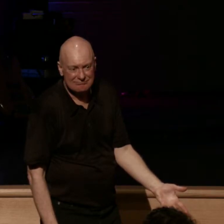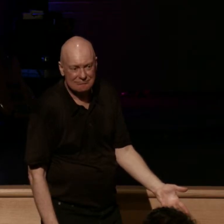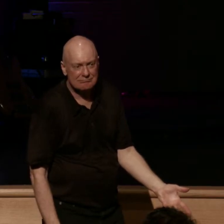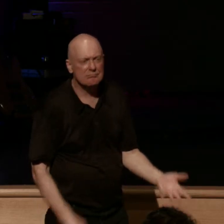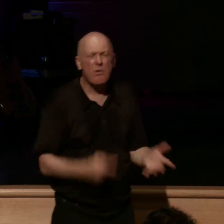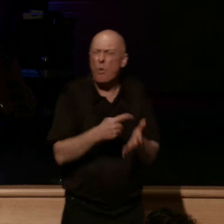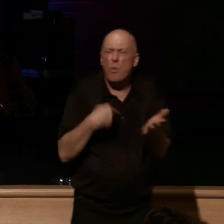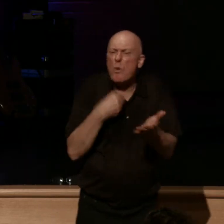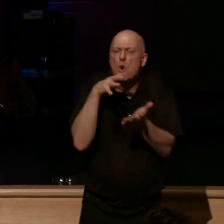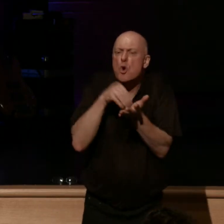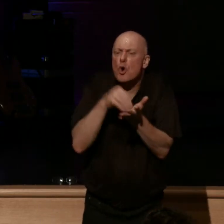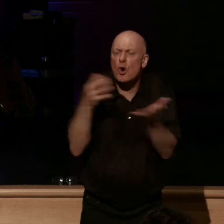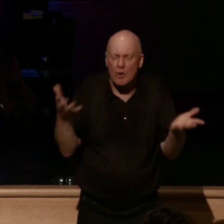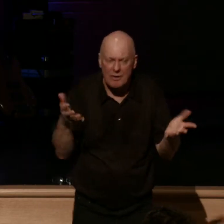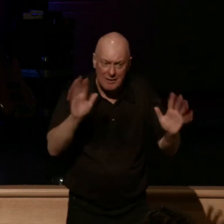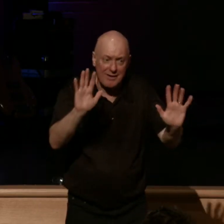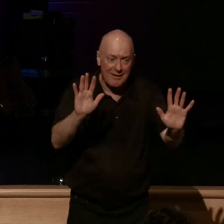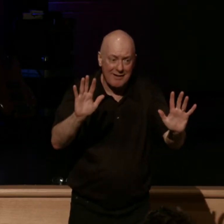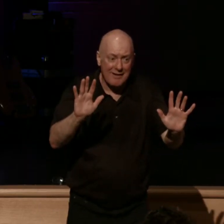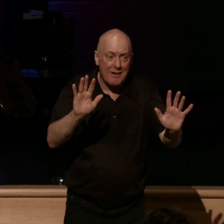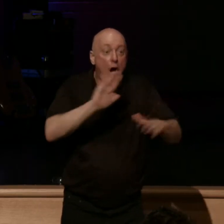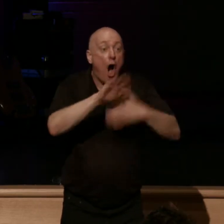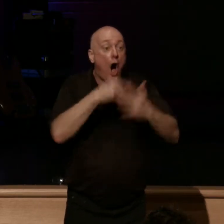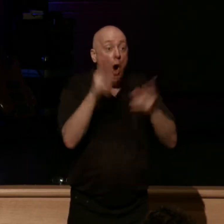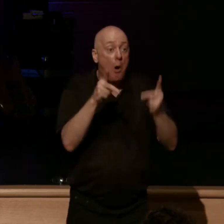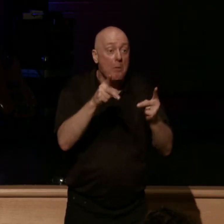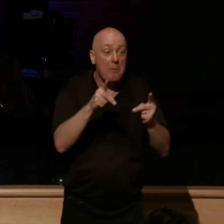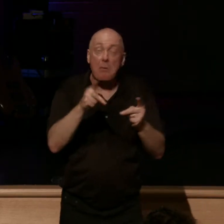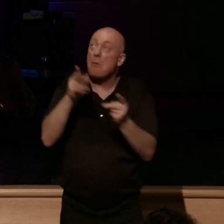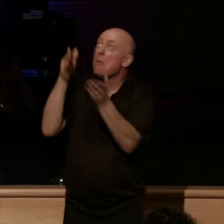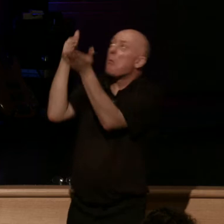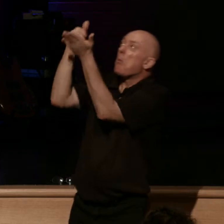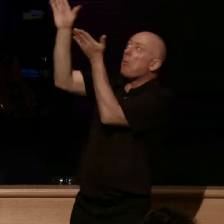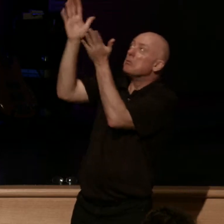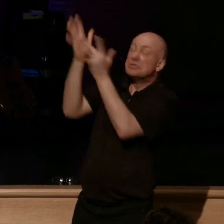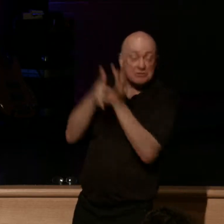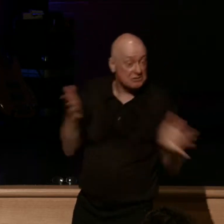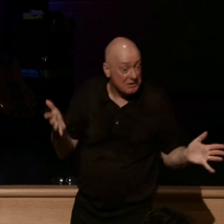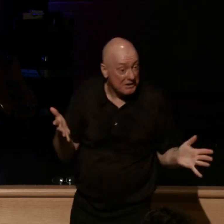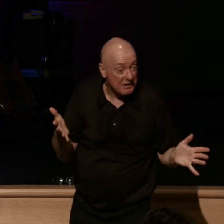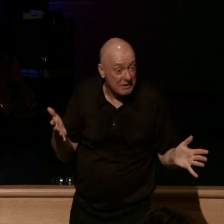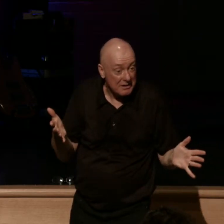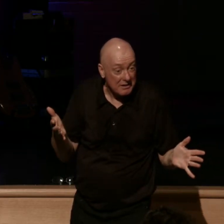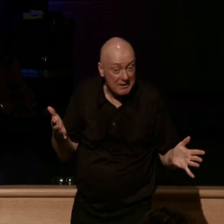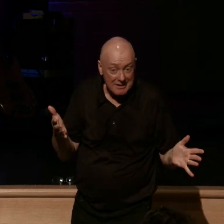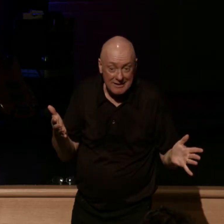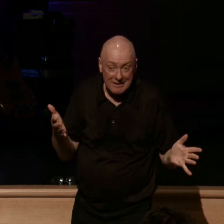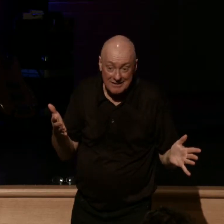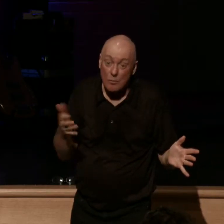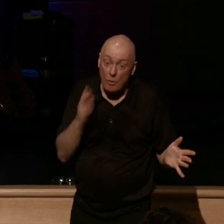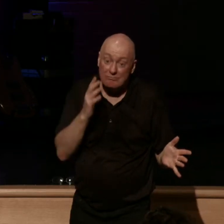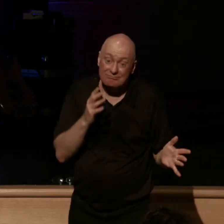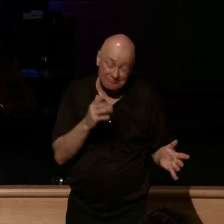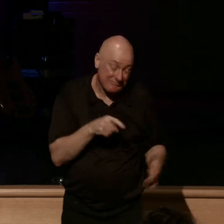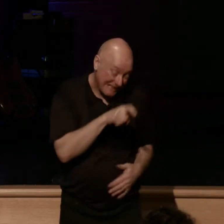So what are we learning? We're learning this is the reality for all those who oppose and reject Jesus. It gives us reason to fear the